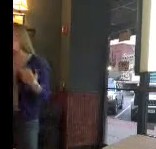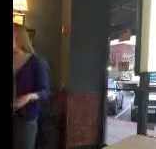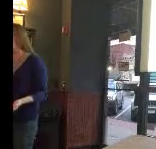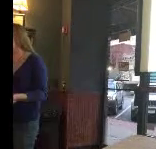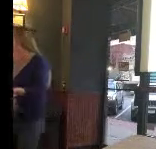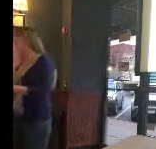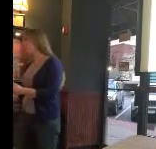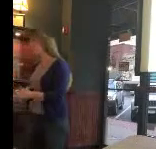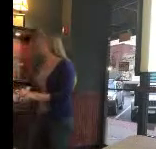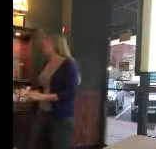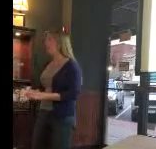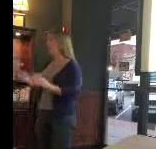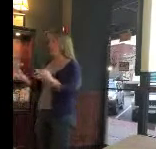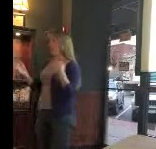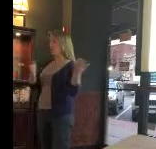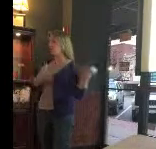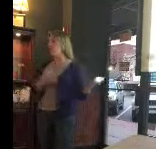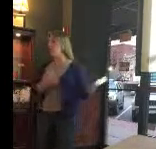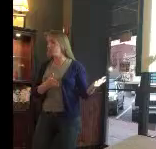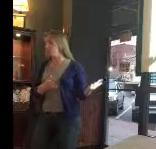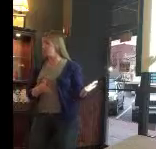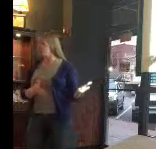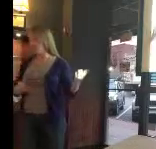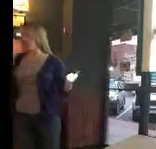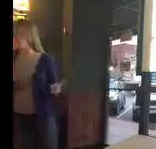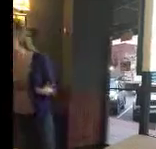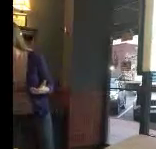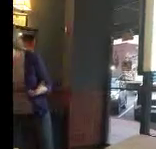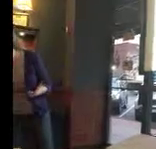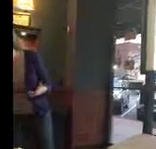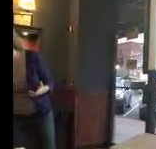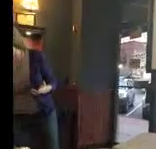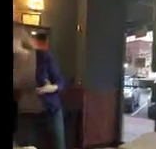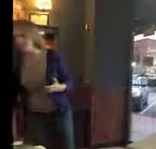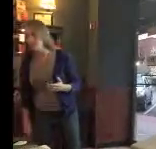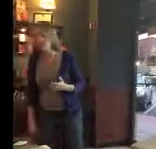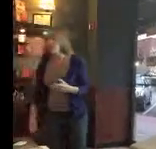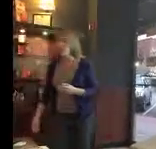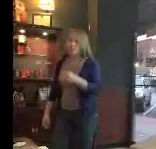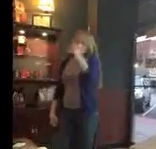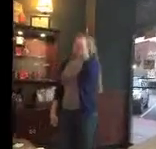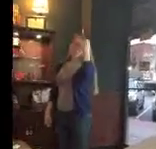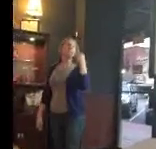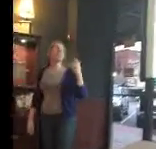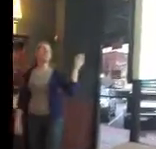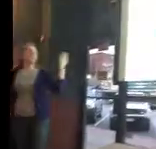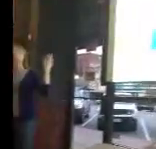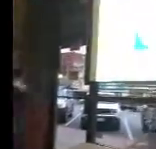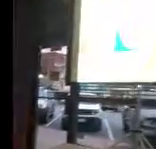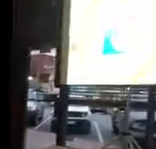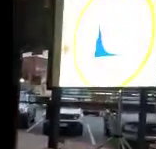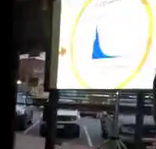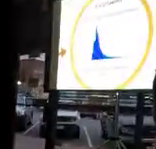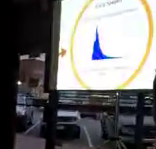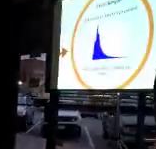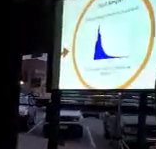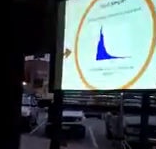inoculated them with the bacteria and then measured throughout the next 6 weeks to see what happened. So when they gathered their samples is where the poop comes in. The